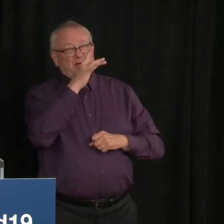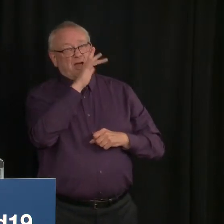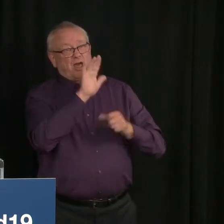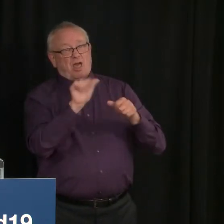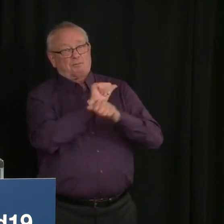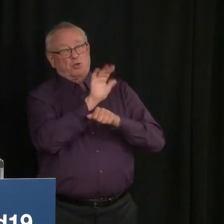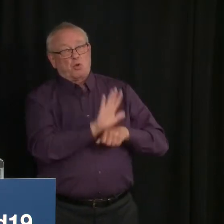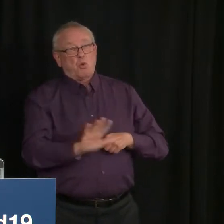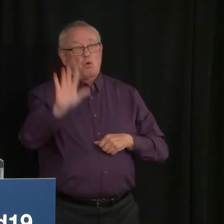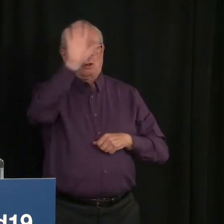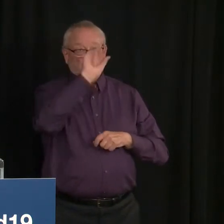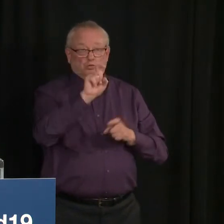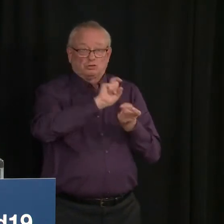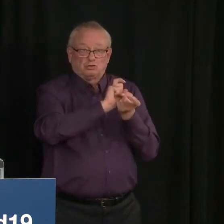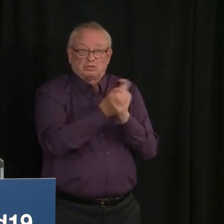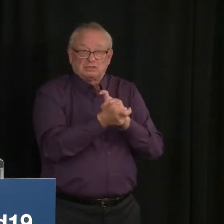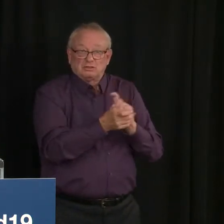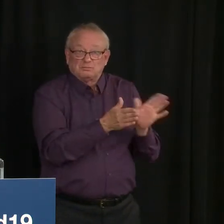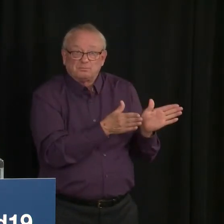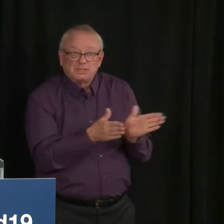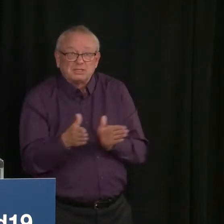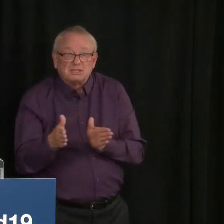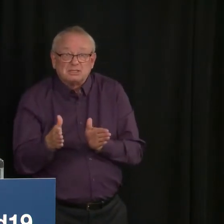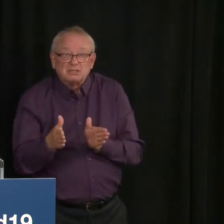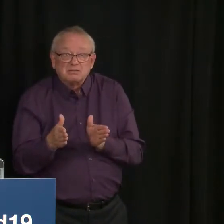of the total population with 1 dose?